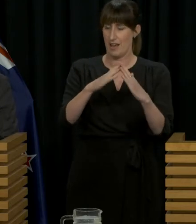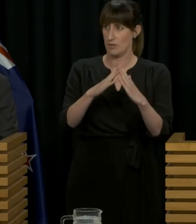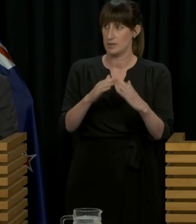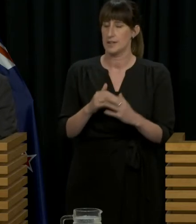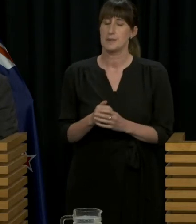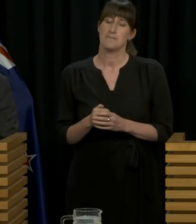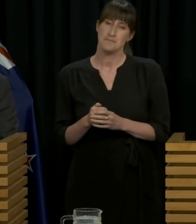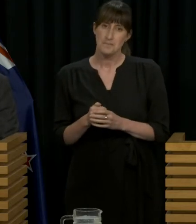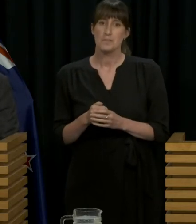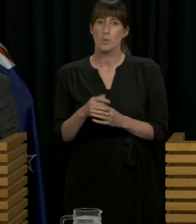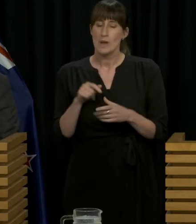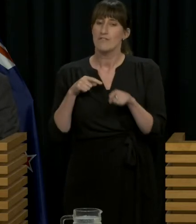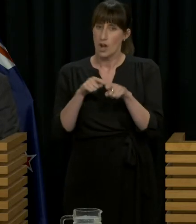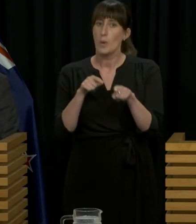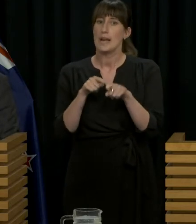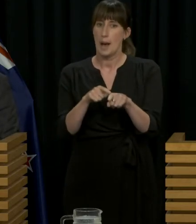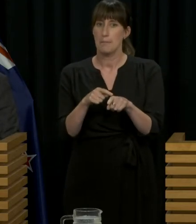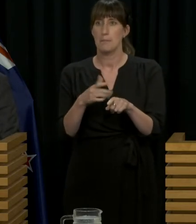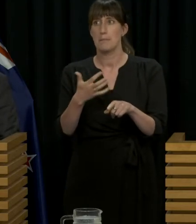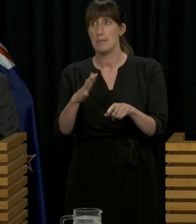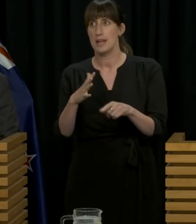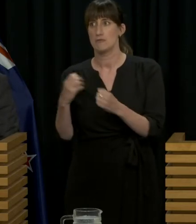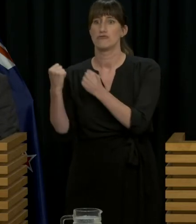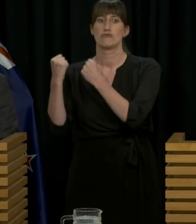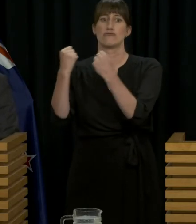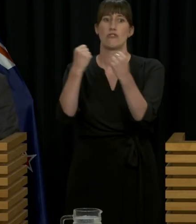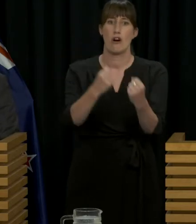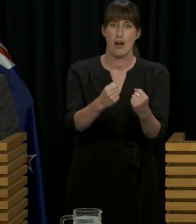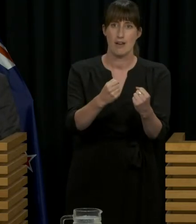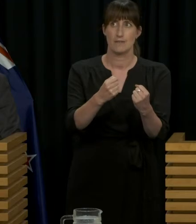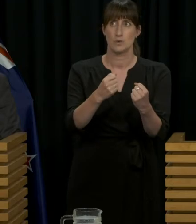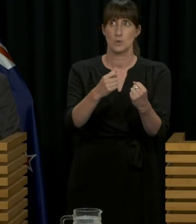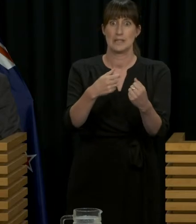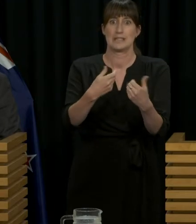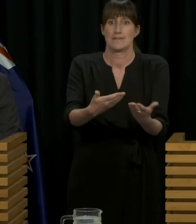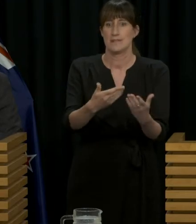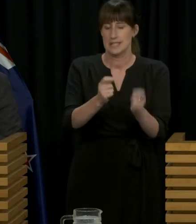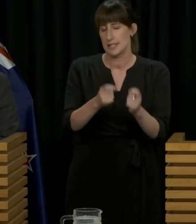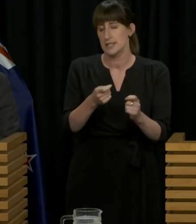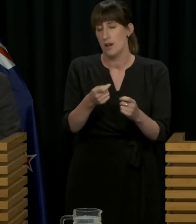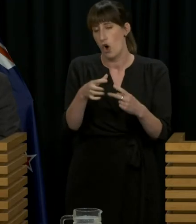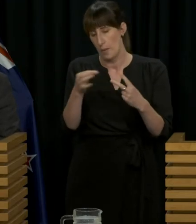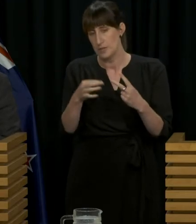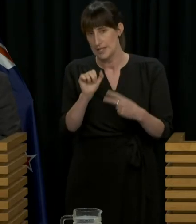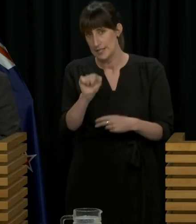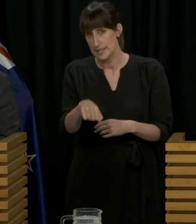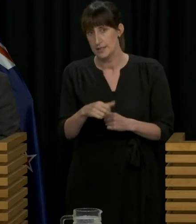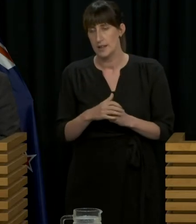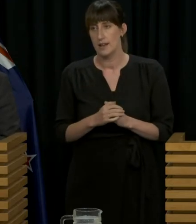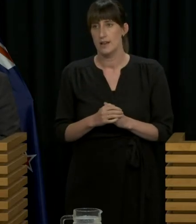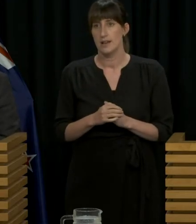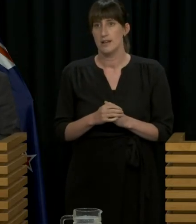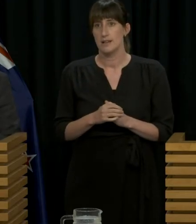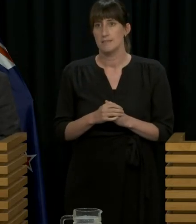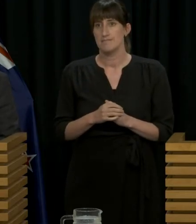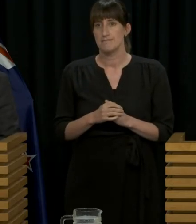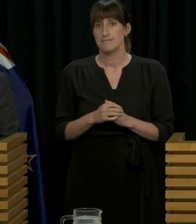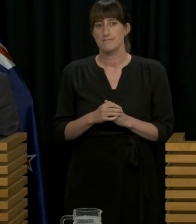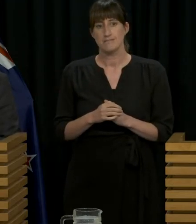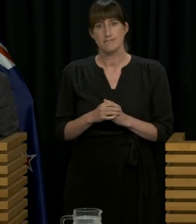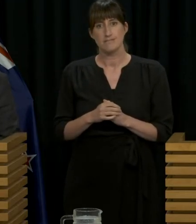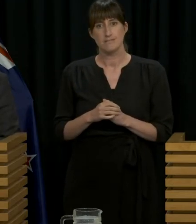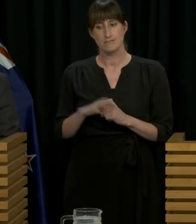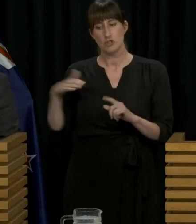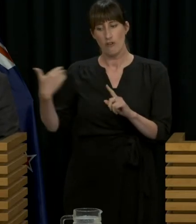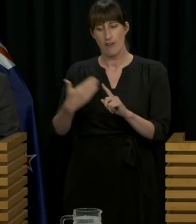need to do other things like mobile testing, we'll leave that as an option. But certainly, we're very successful in